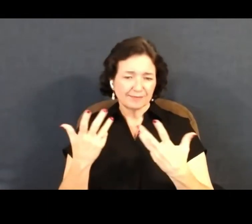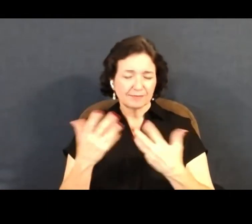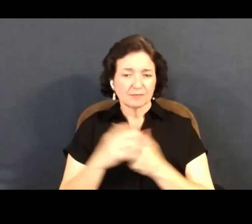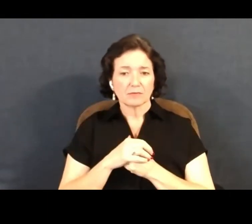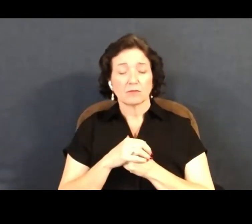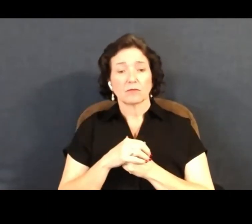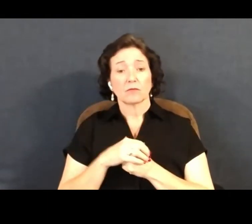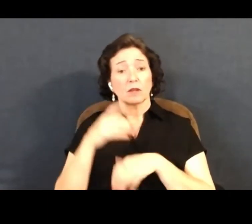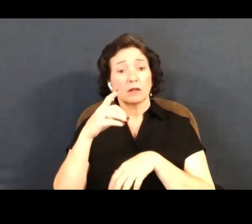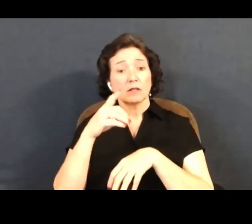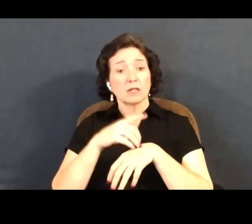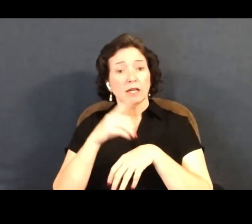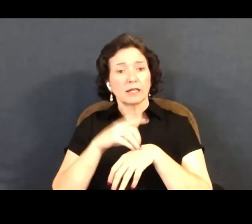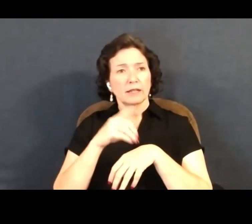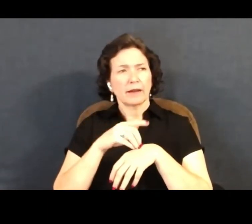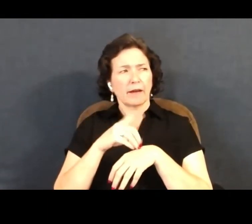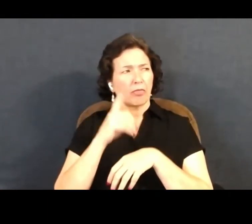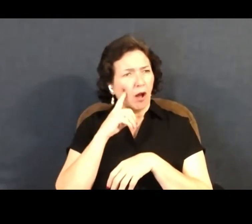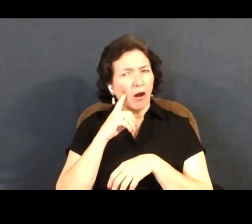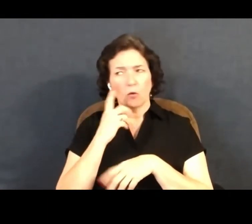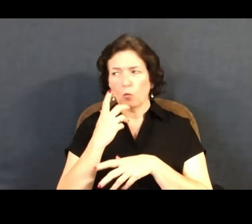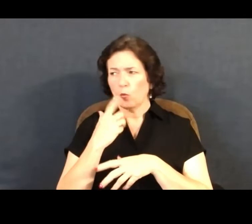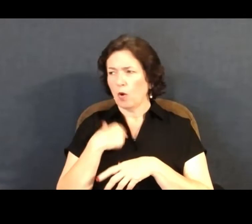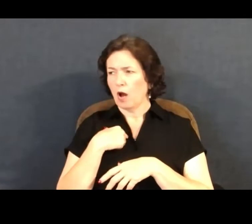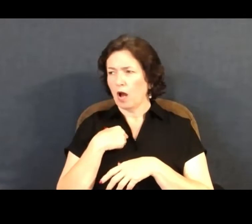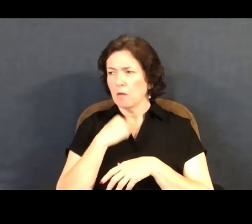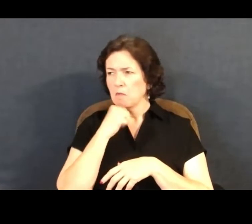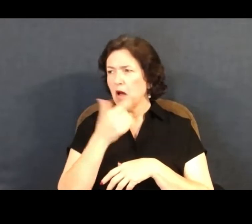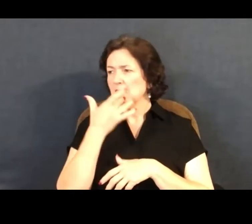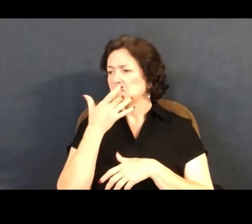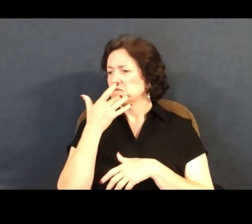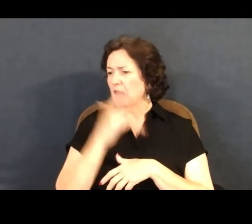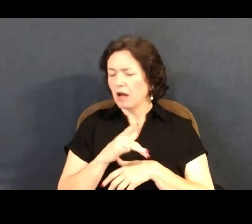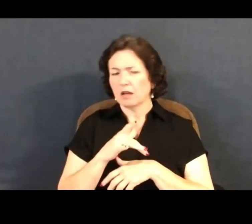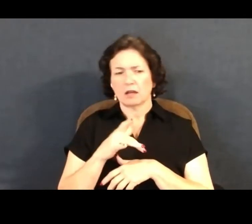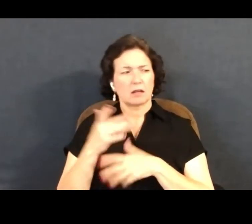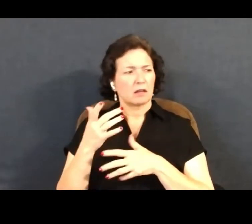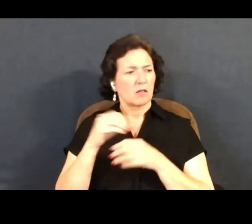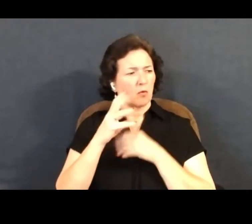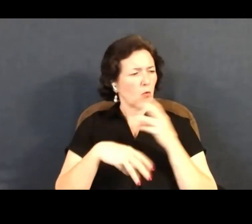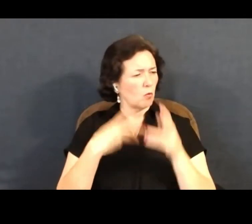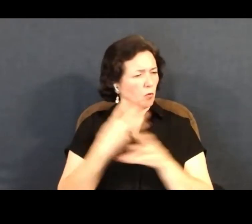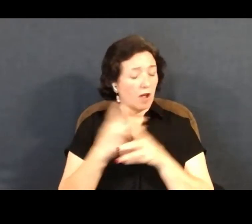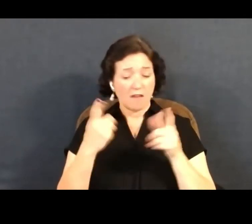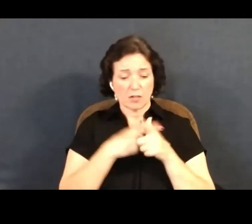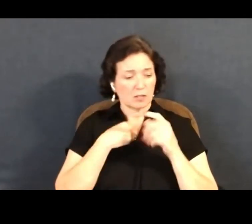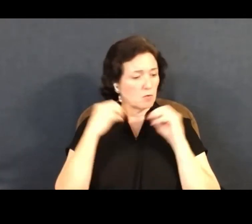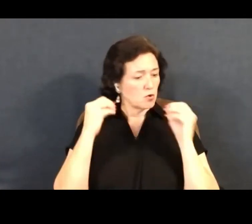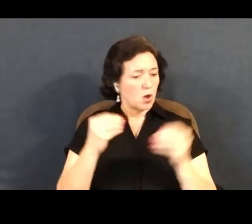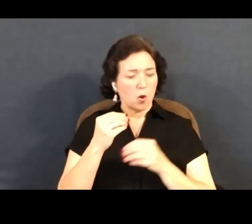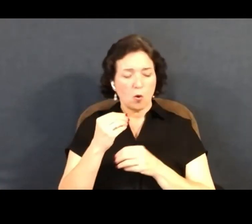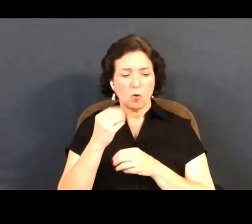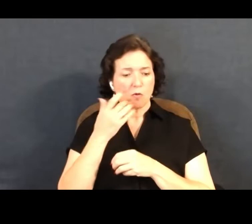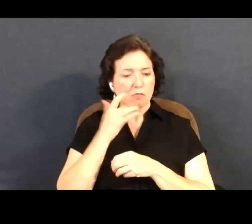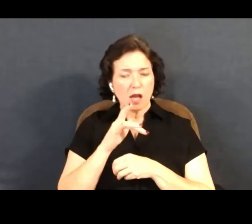Darius thought, I must be the unluckiest boy in the world. First, I have no luck. I get